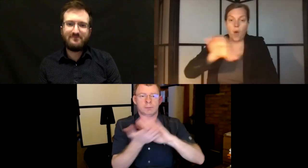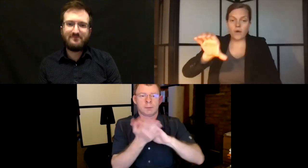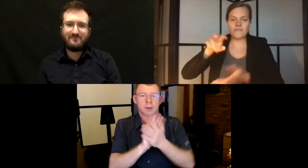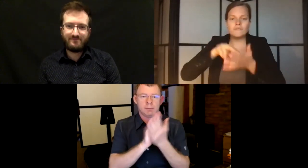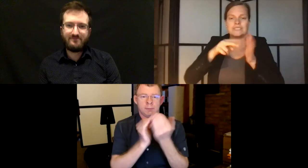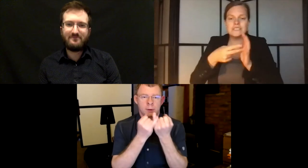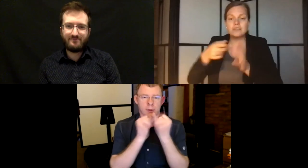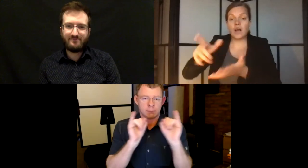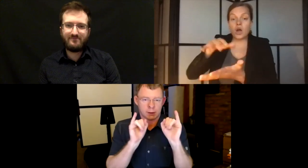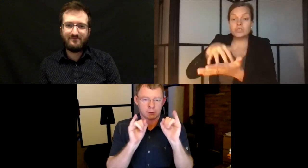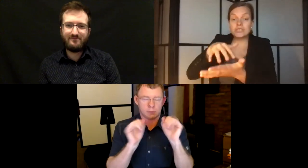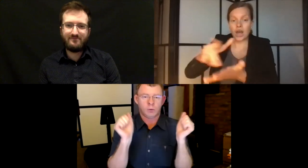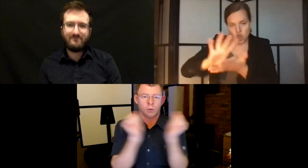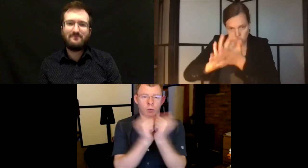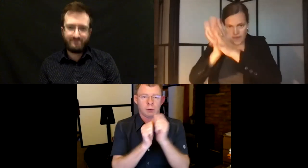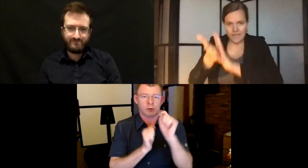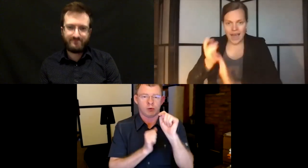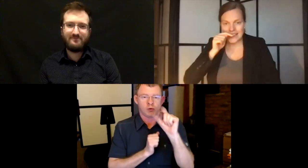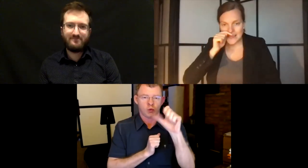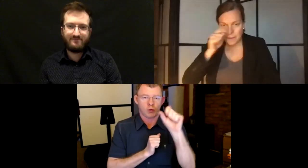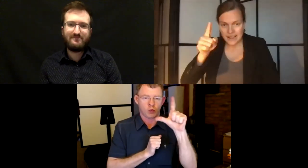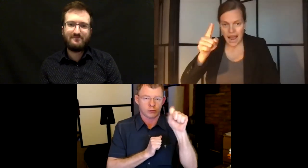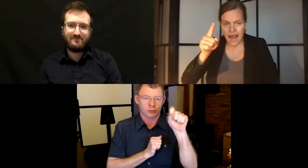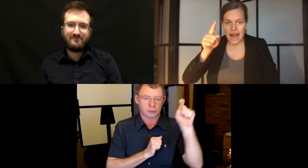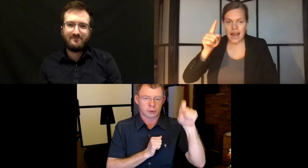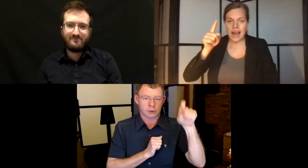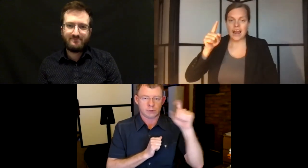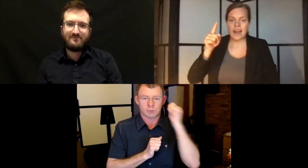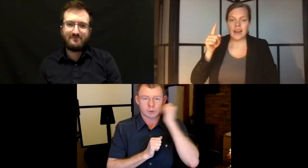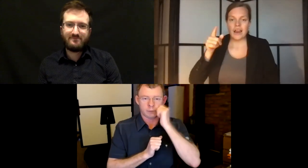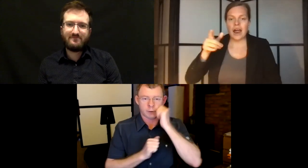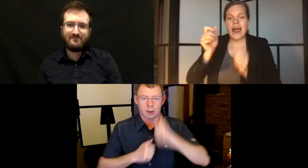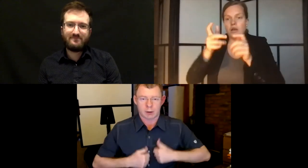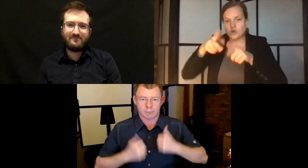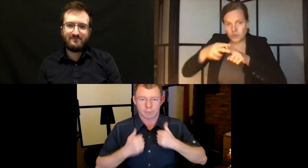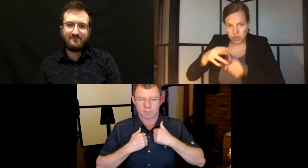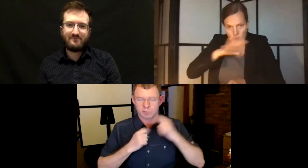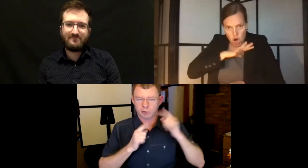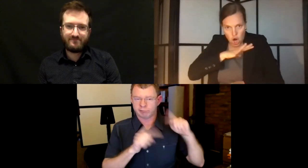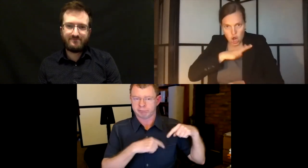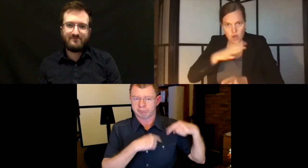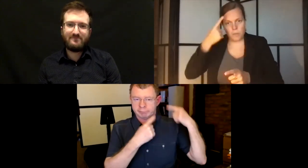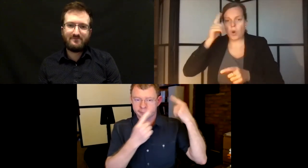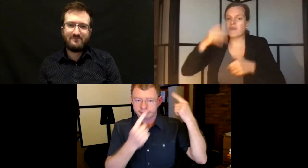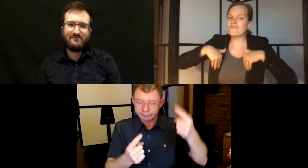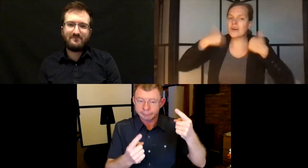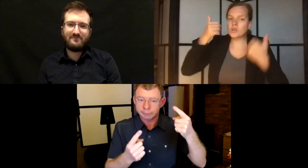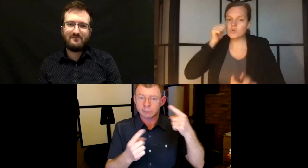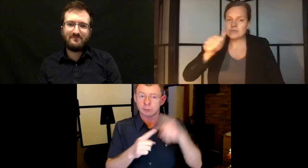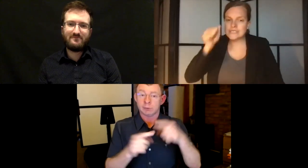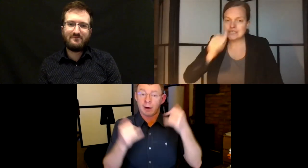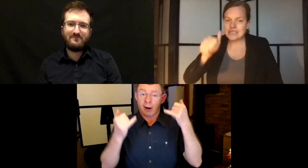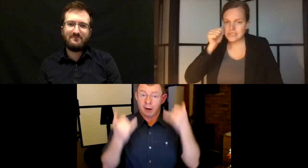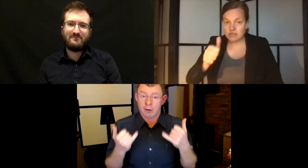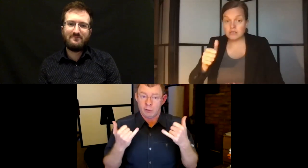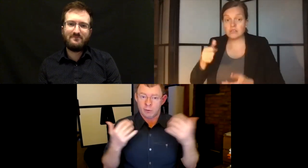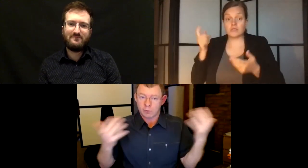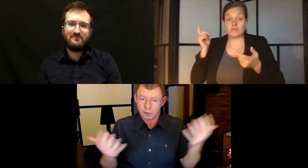was established in 1991. The goal was for independence, everyday life skills for learners